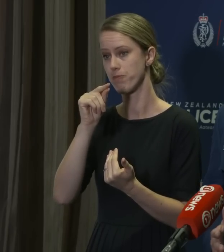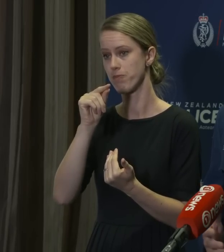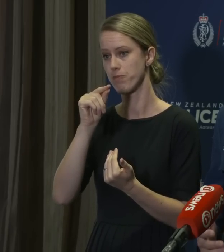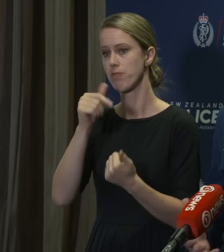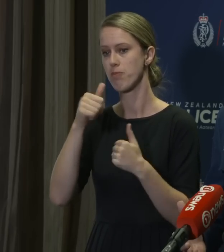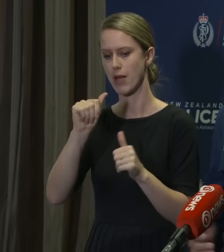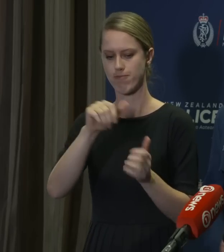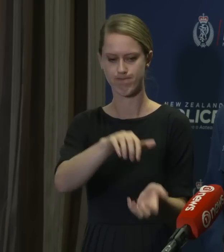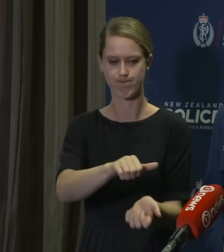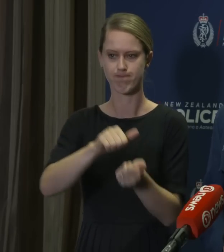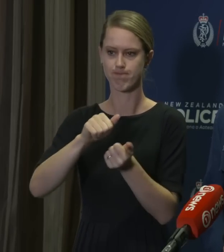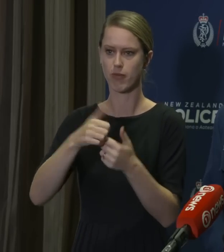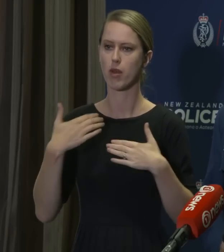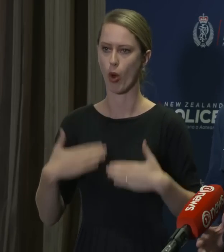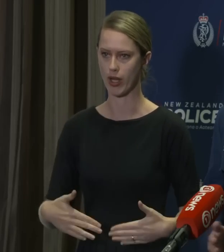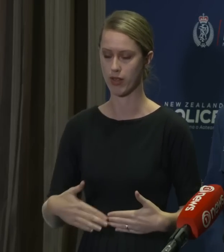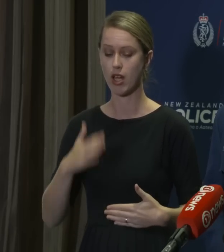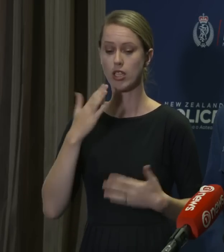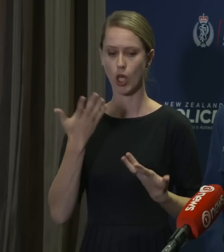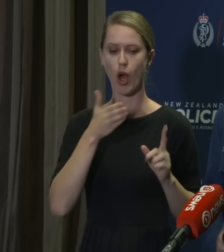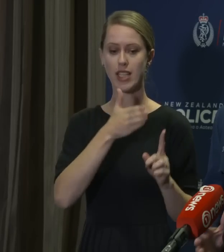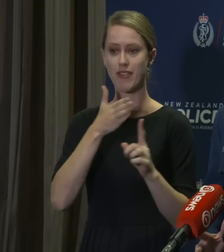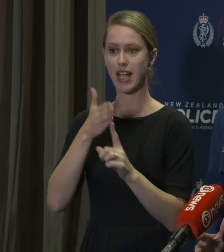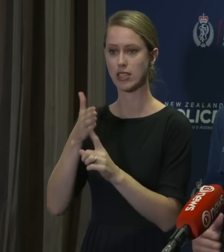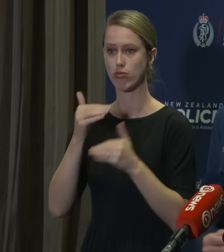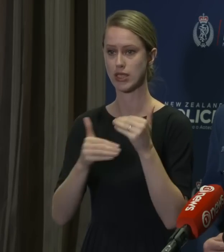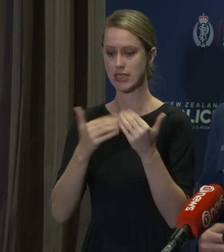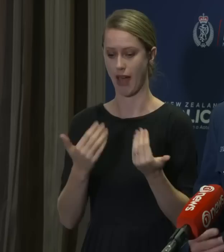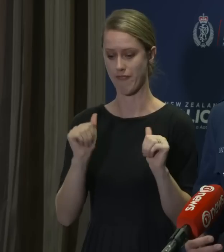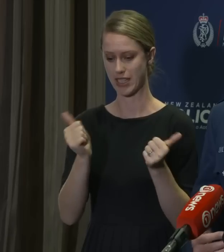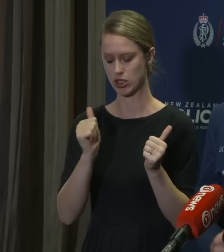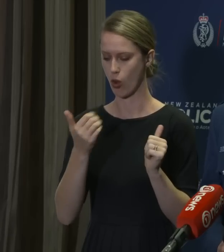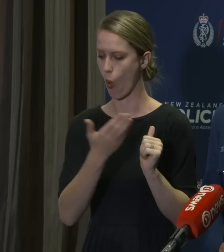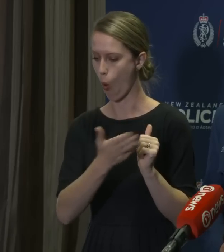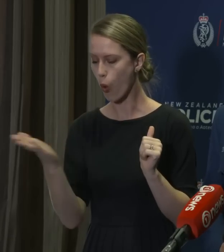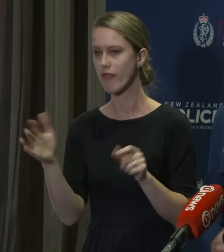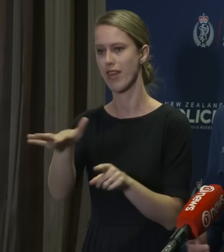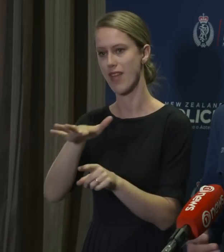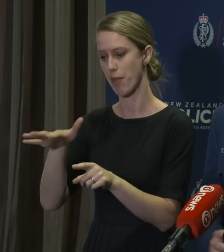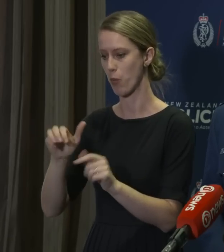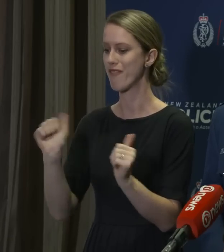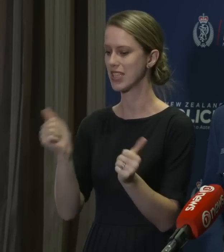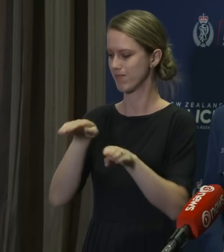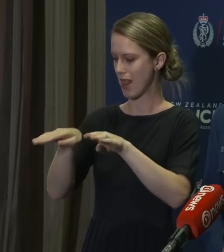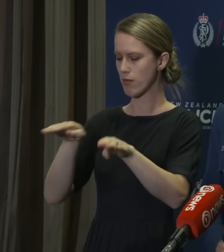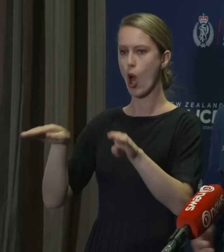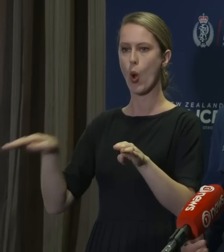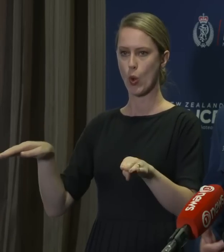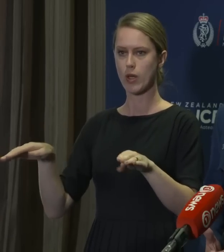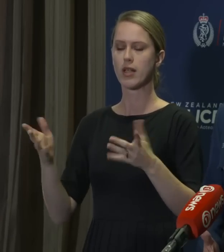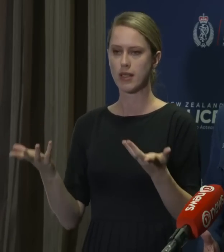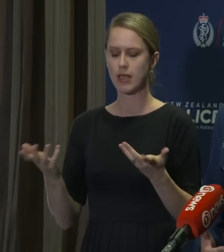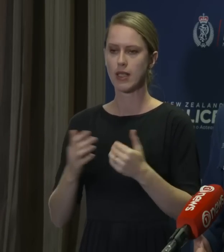to uplift their loved ones. So once that identification process is complete, all of the next of kin have been advised,